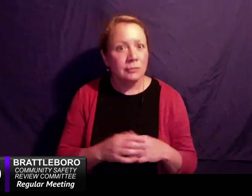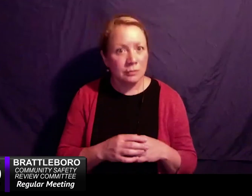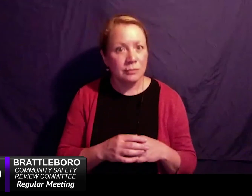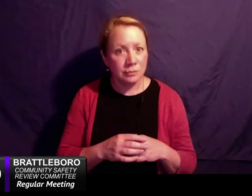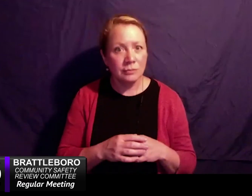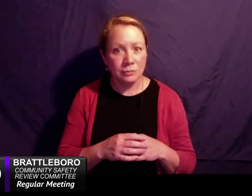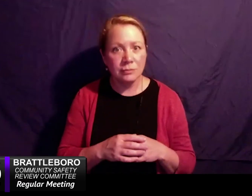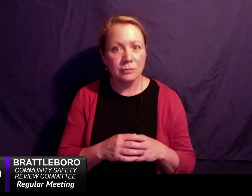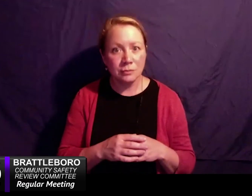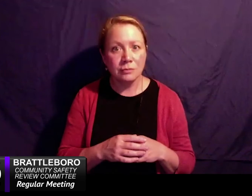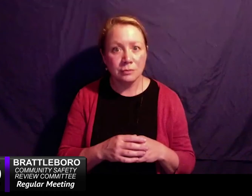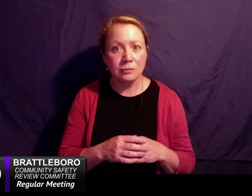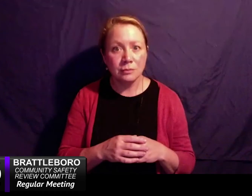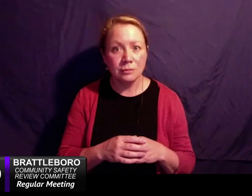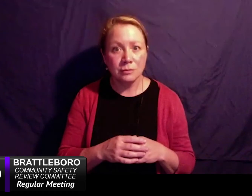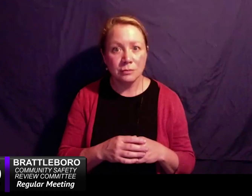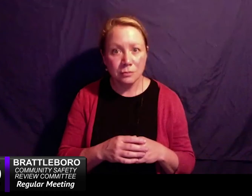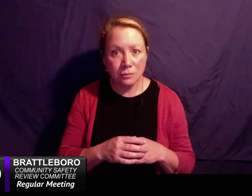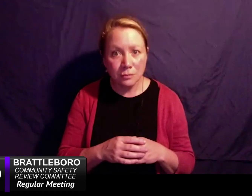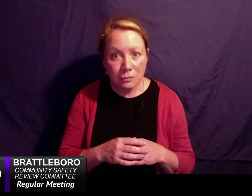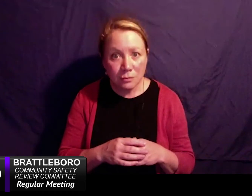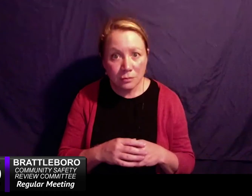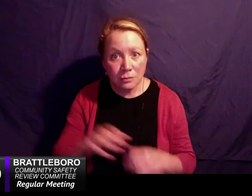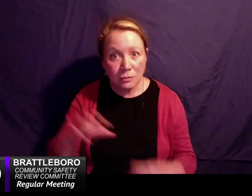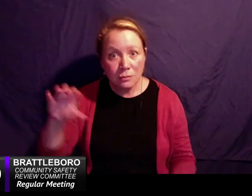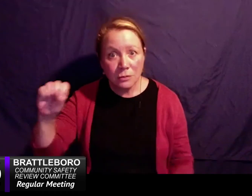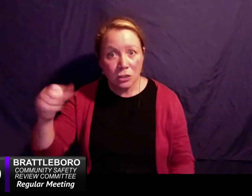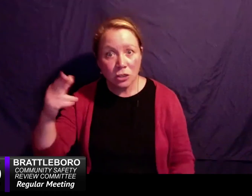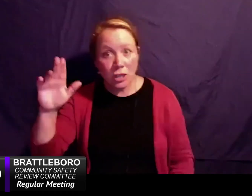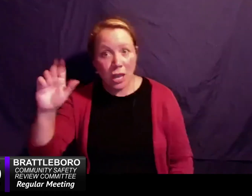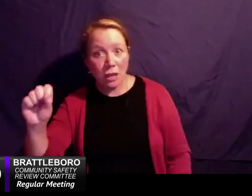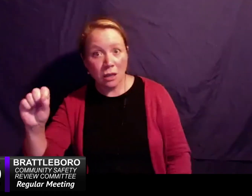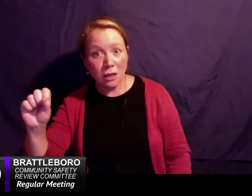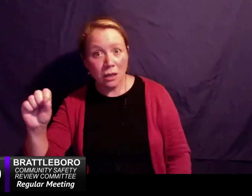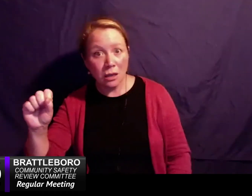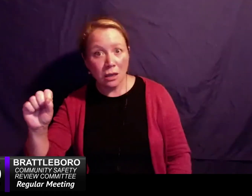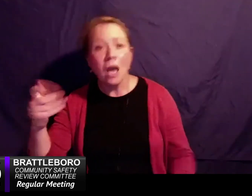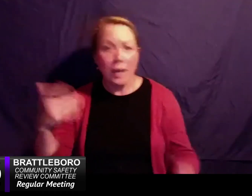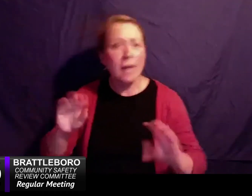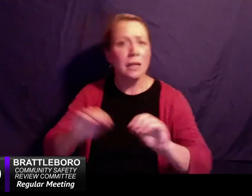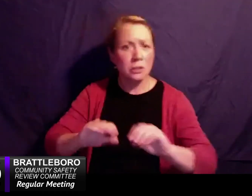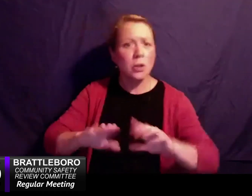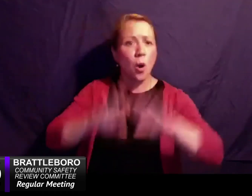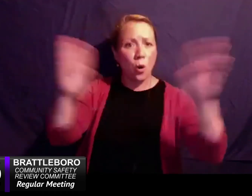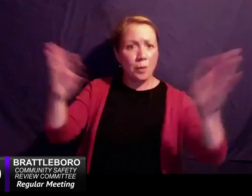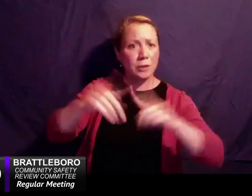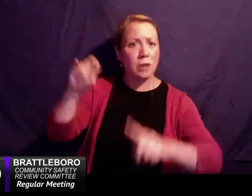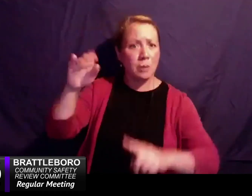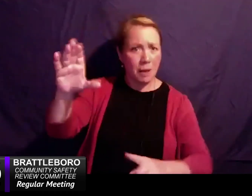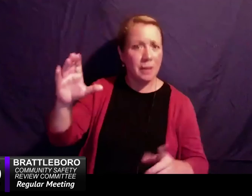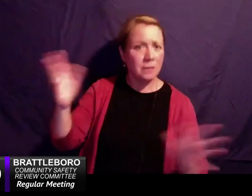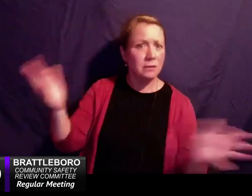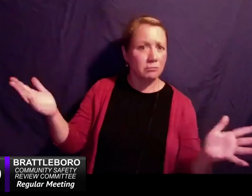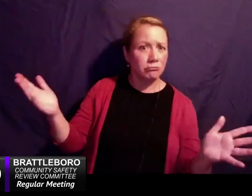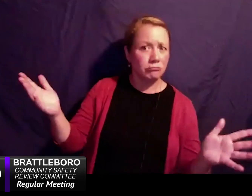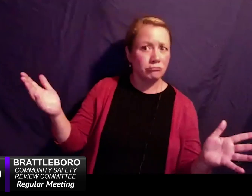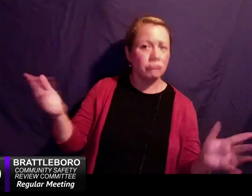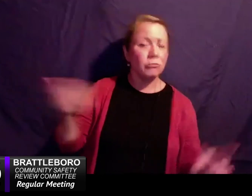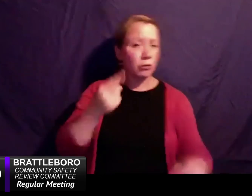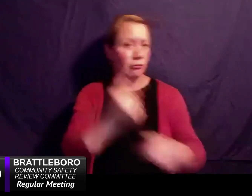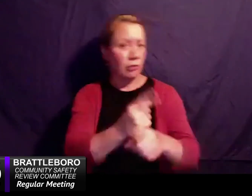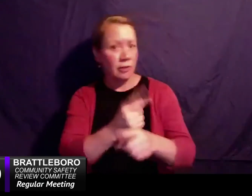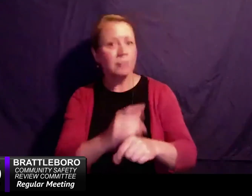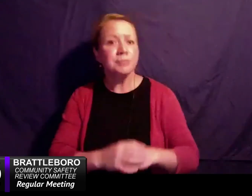We came to the decision. I'm sorry? Yes. It's open to the public. There are many, many people here. Yeah, it's open to the public as